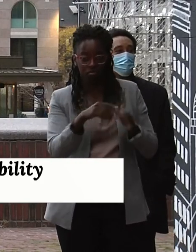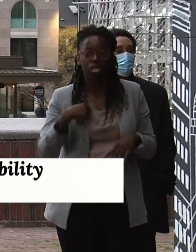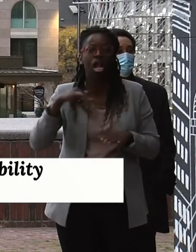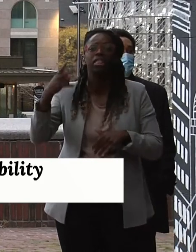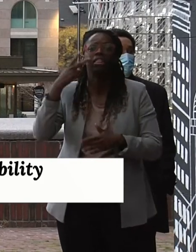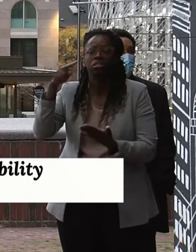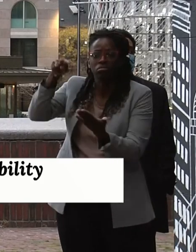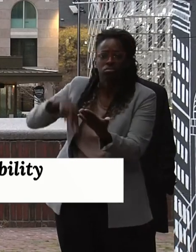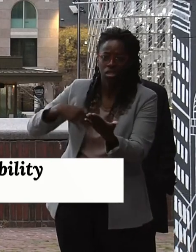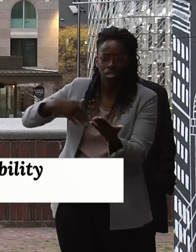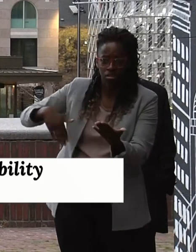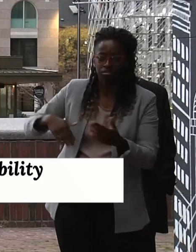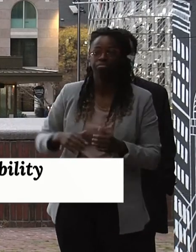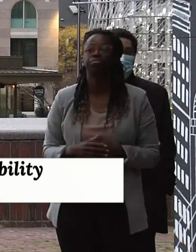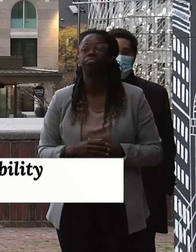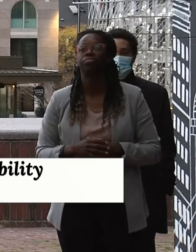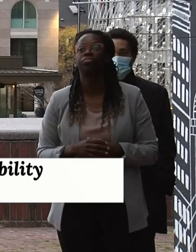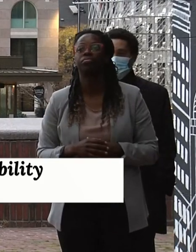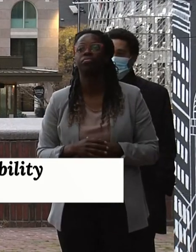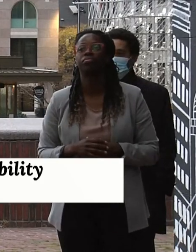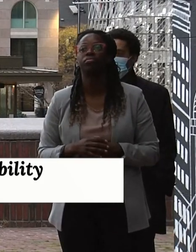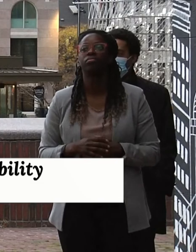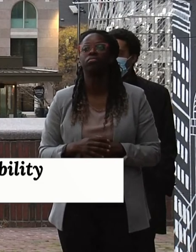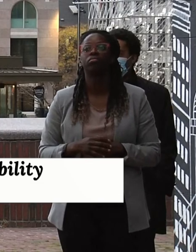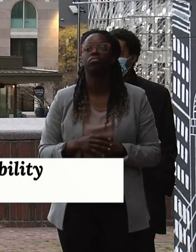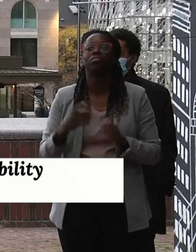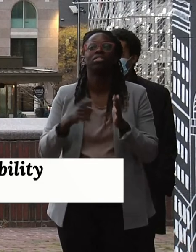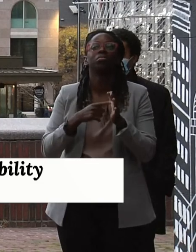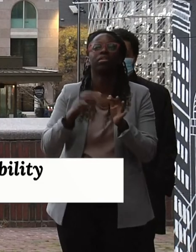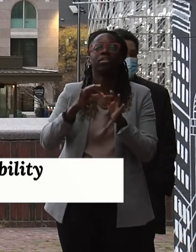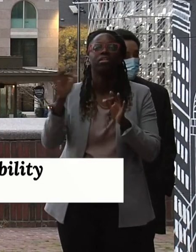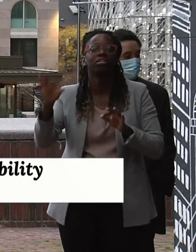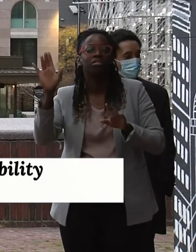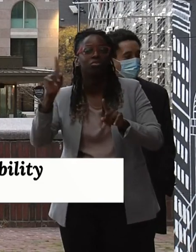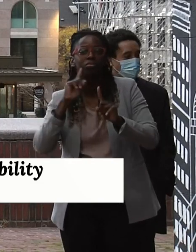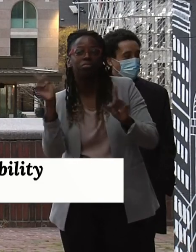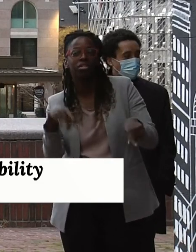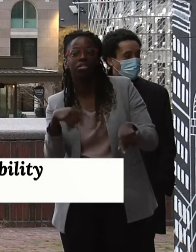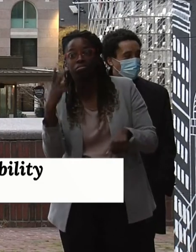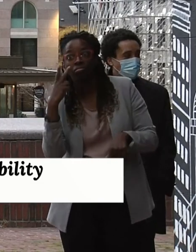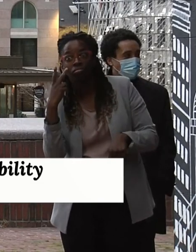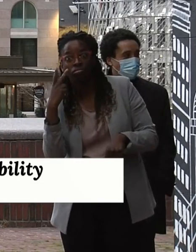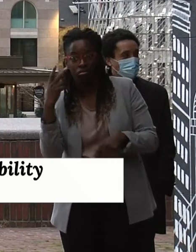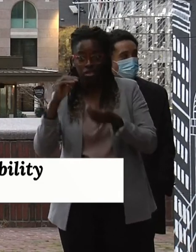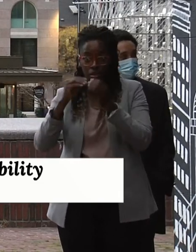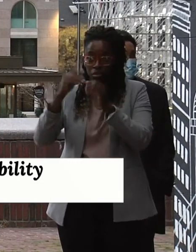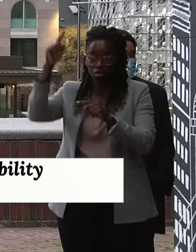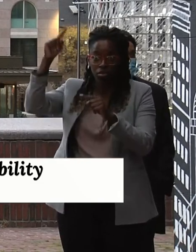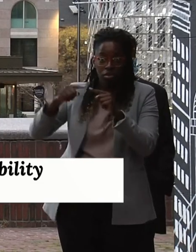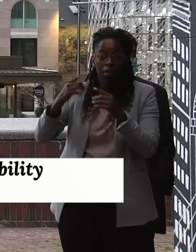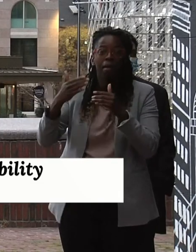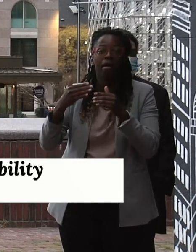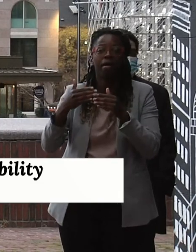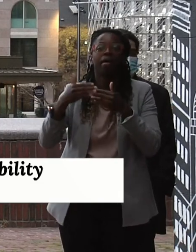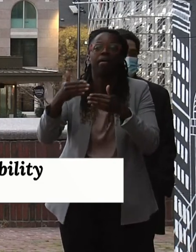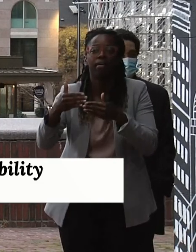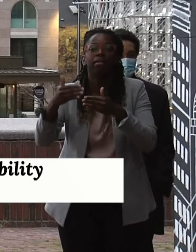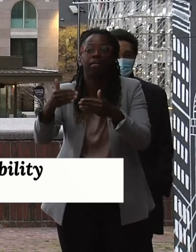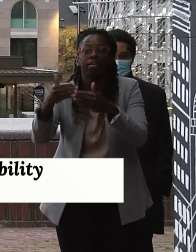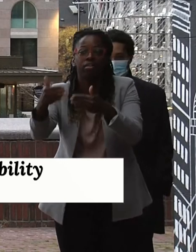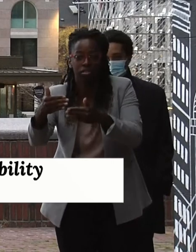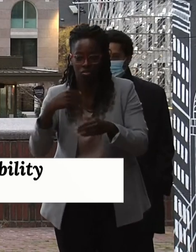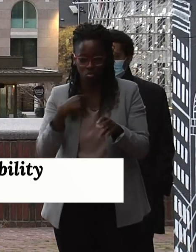hospitalization follows 5 or 6 days later. So, you know, I'm going to really track in these numbers for the next 10 days really closely to see if